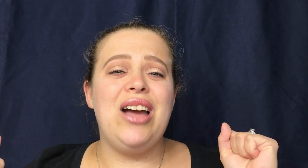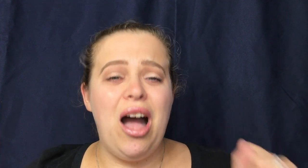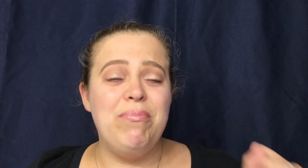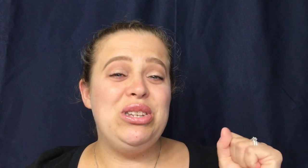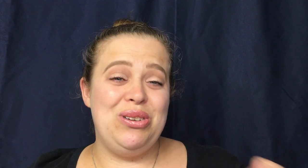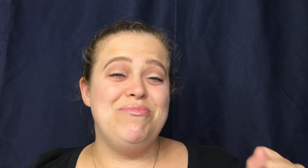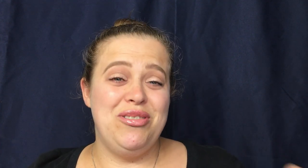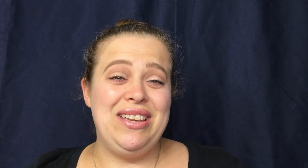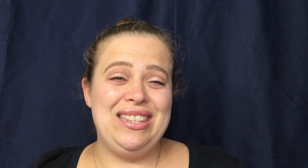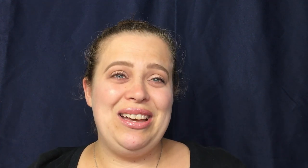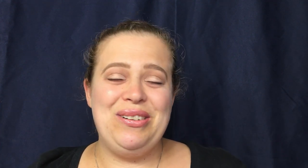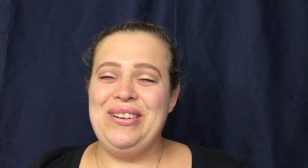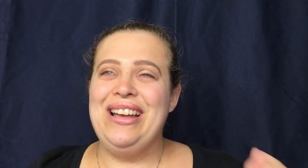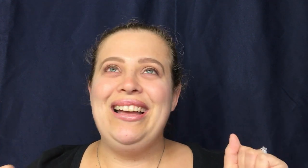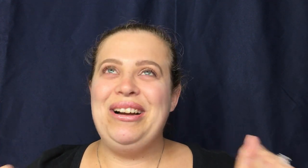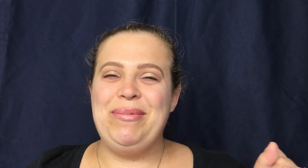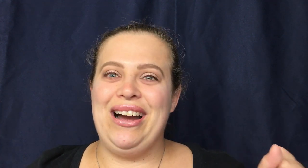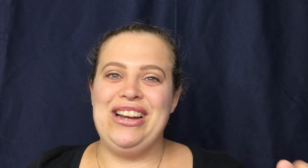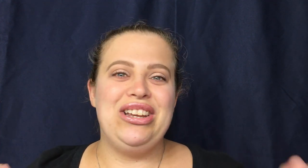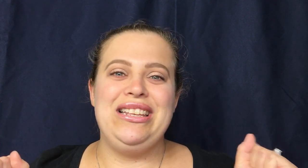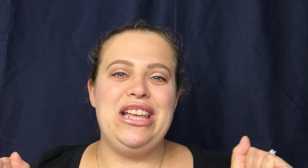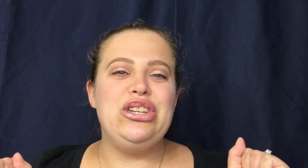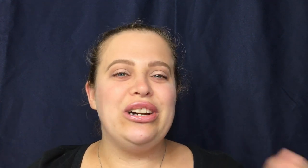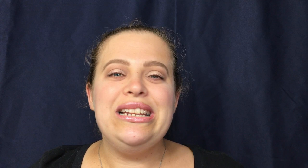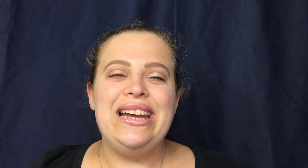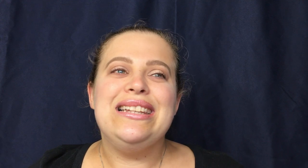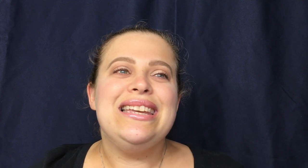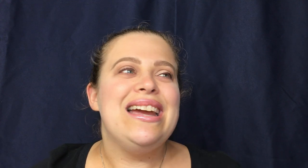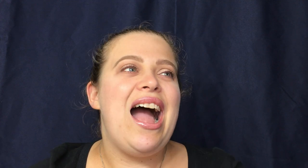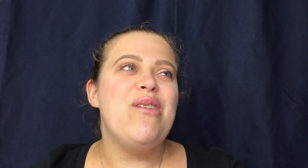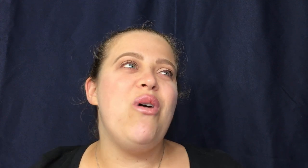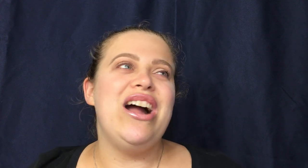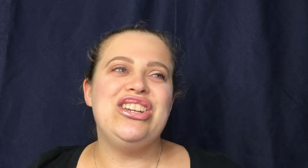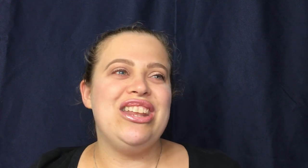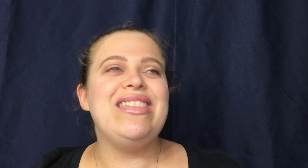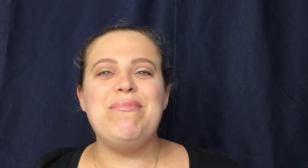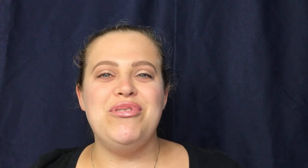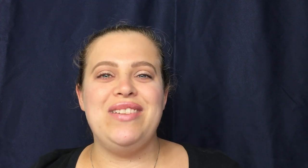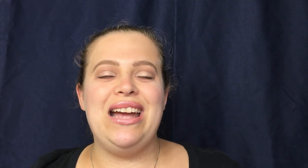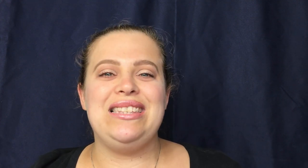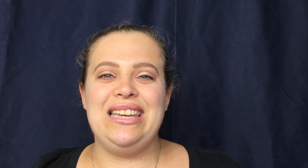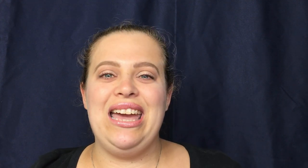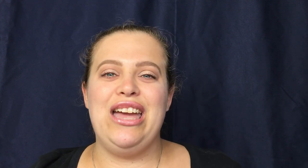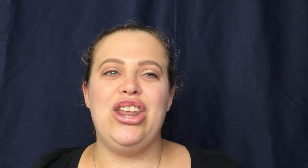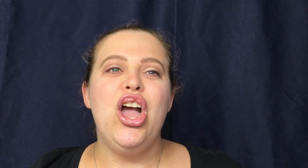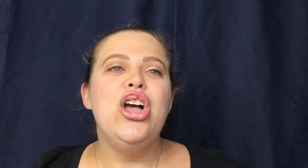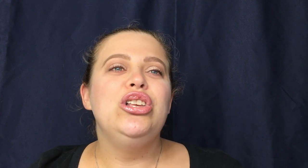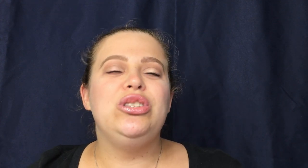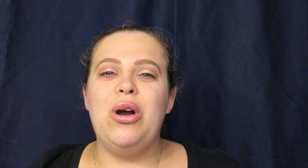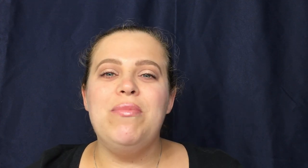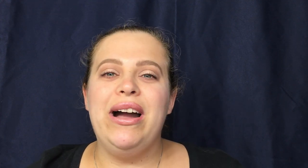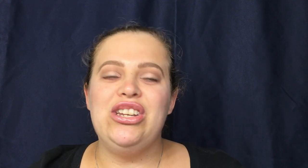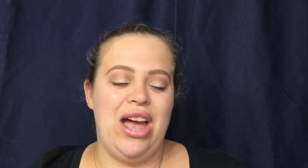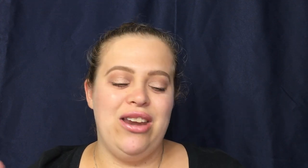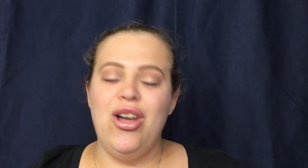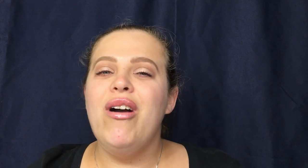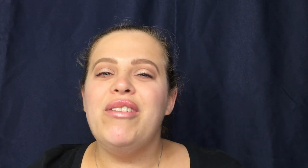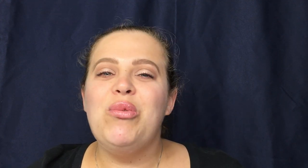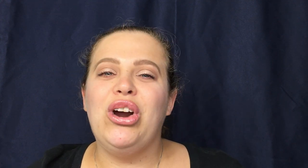top two movies, though, oh my gosh, is Dirty Dancing. I watched that movie as a kid so much. I know every word,